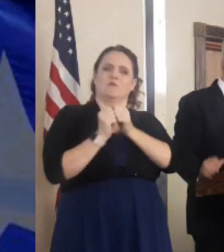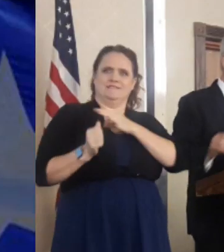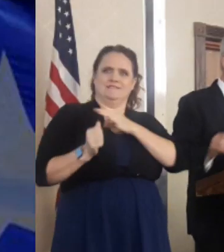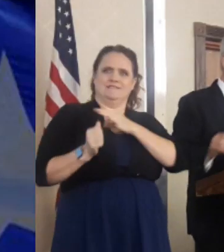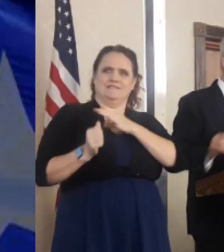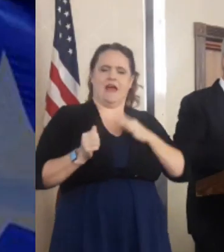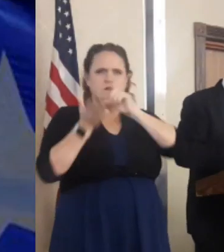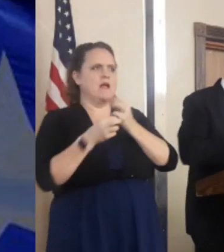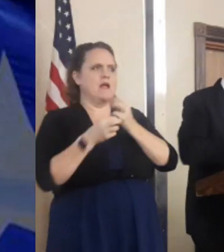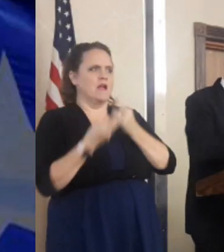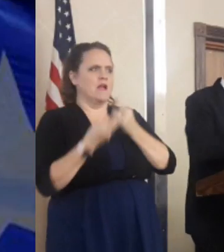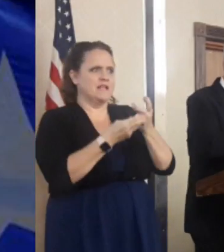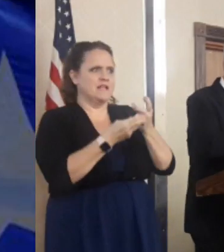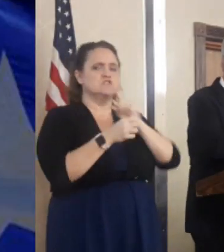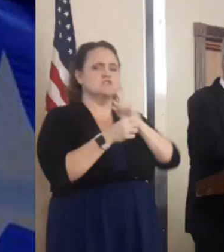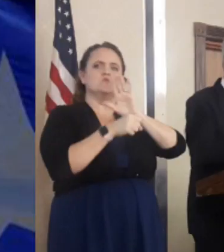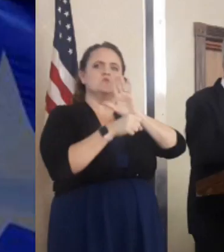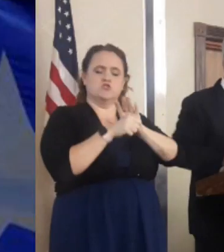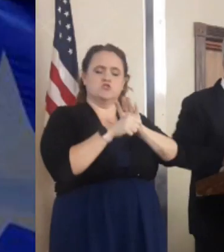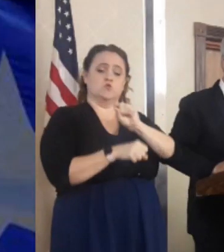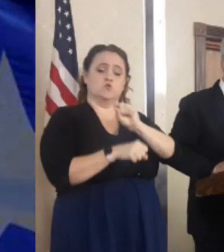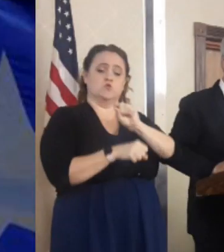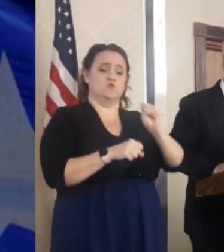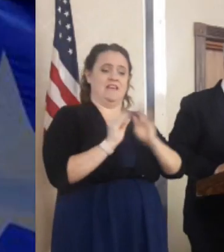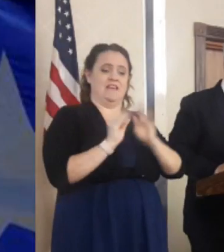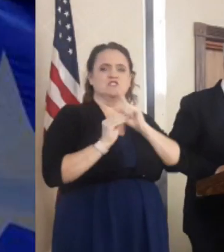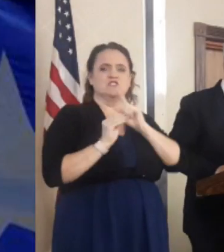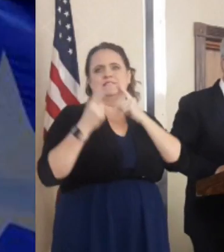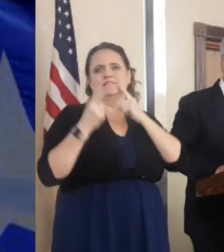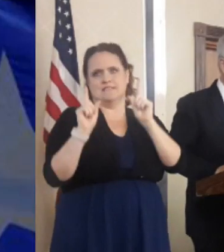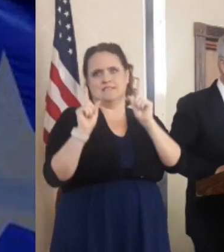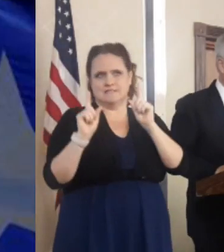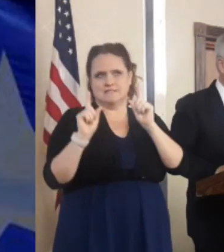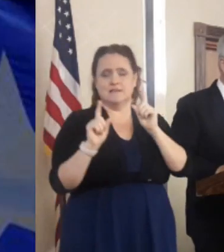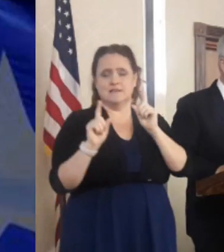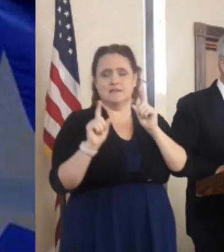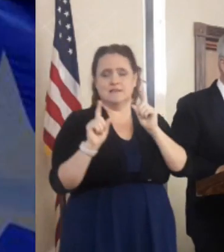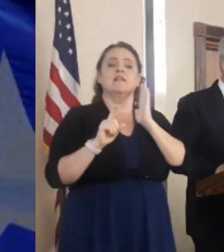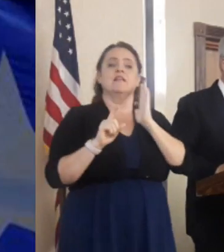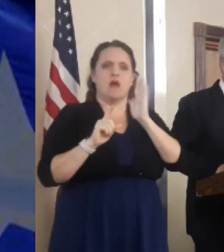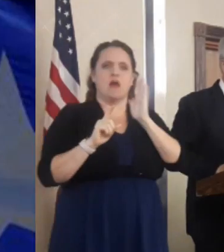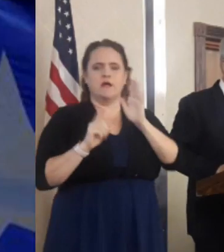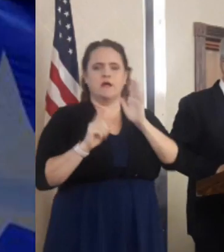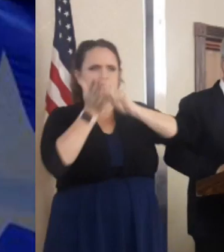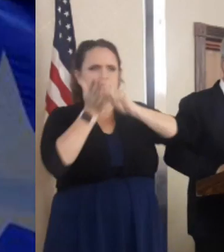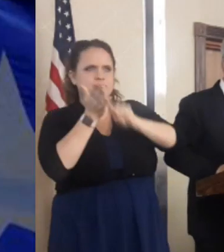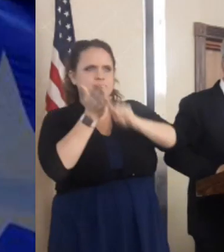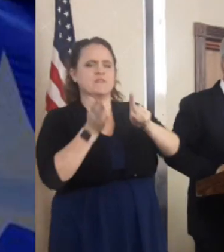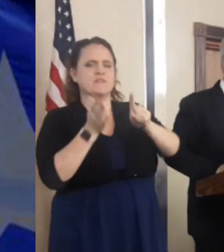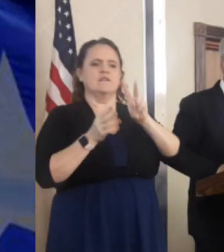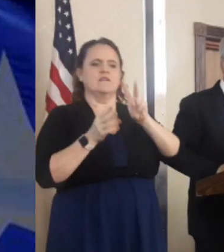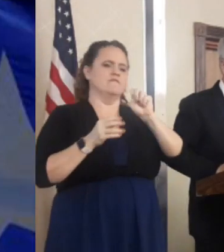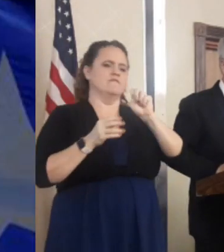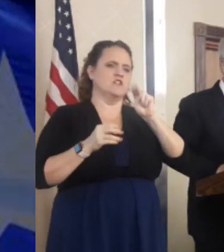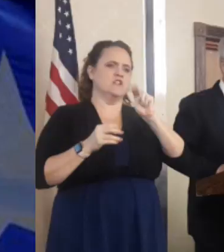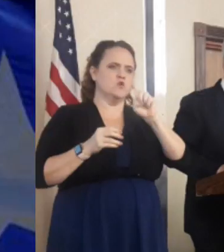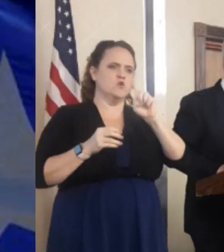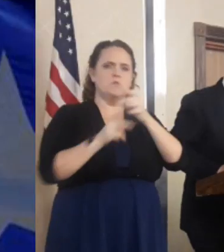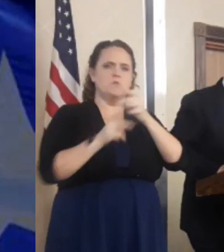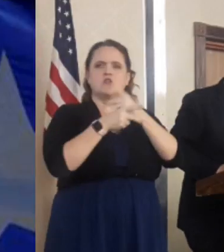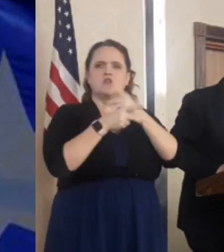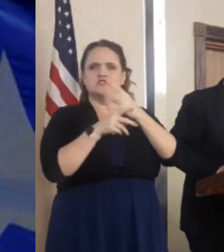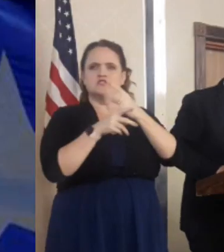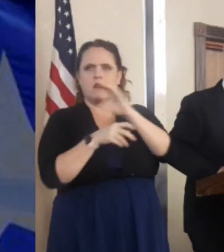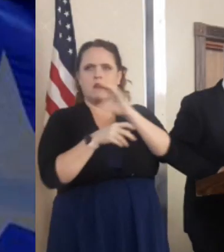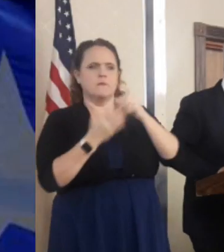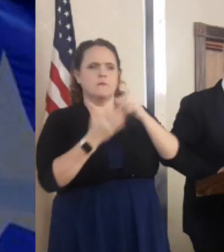the 2020 convention is a success. They'll be diving into the venue, the production company, program, vendors, events, and